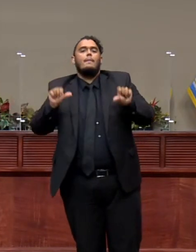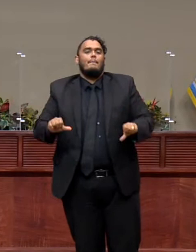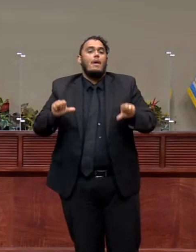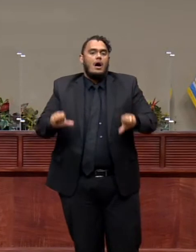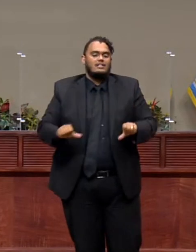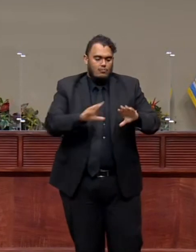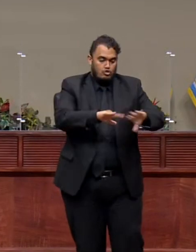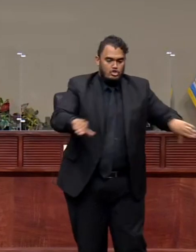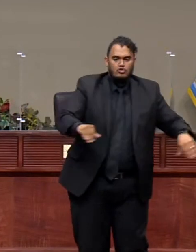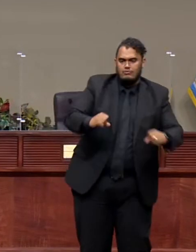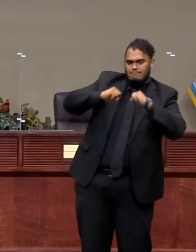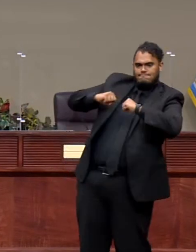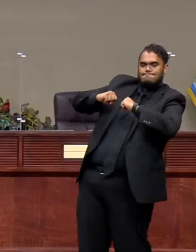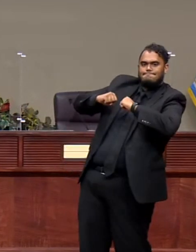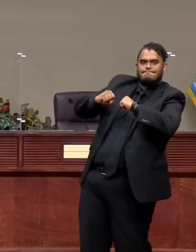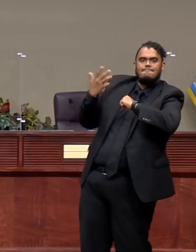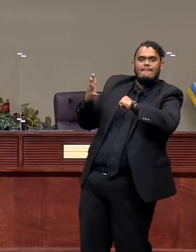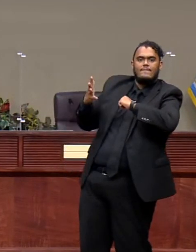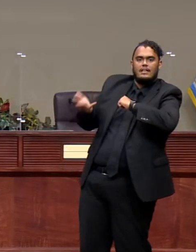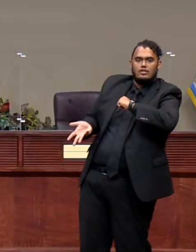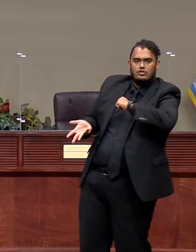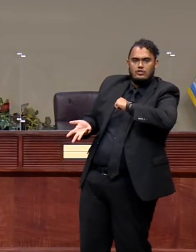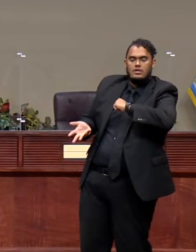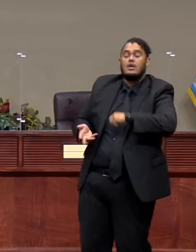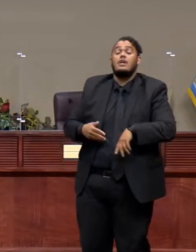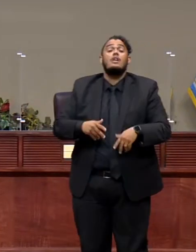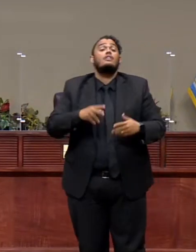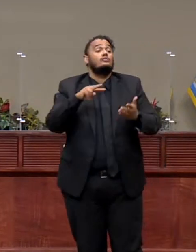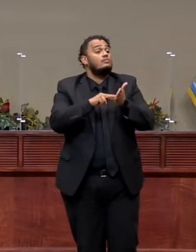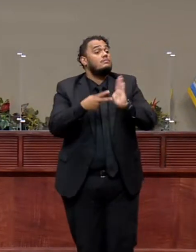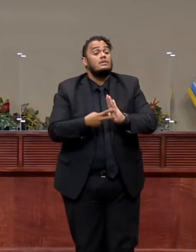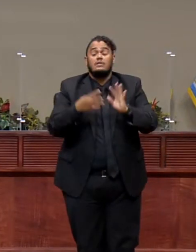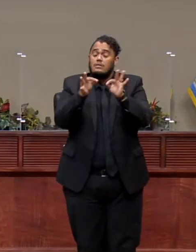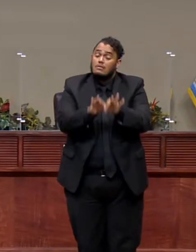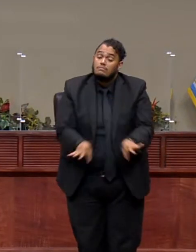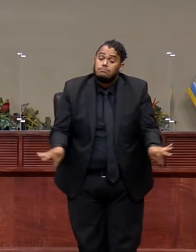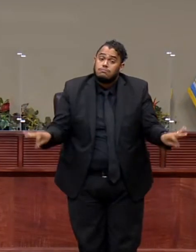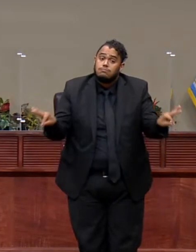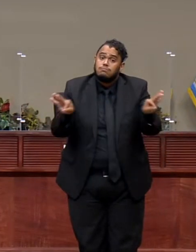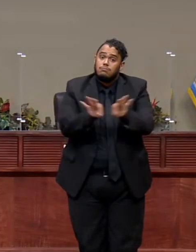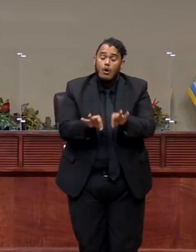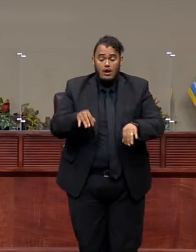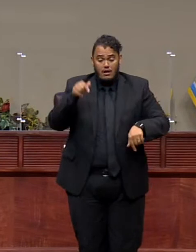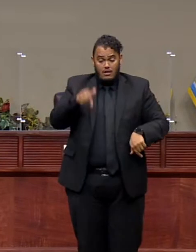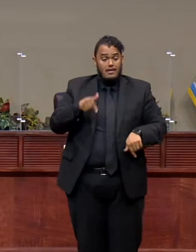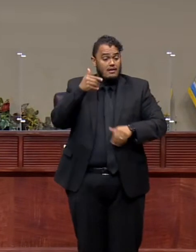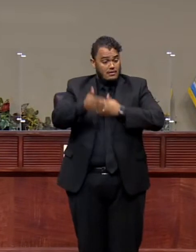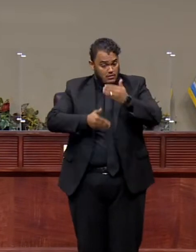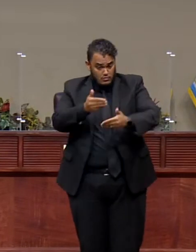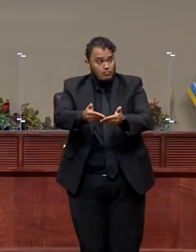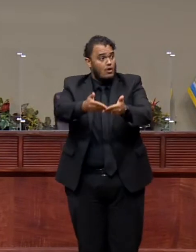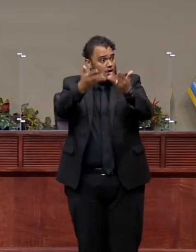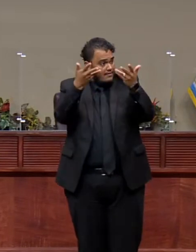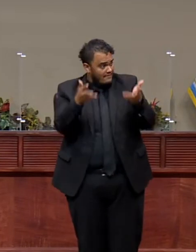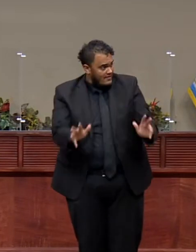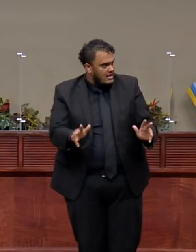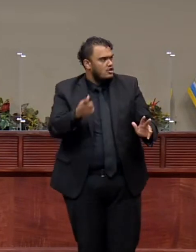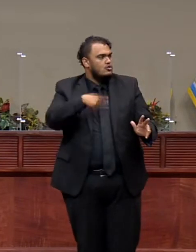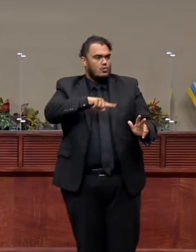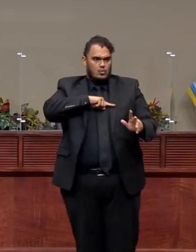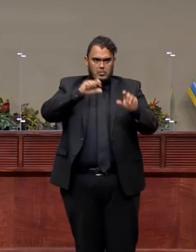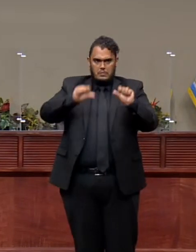before. So it's critically important after this process gets completed to vaccinate our children as soon as